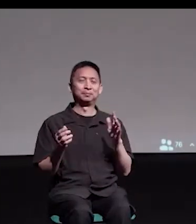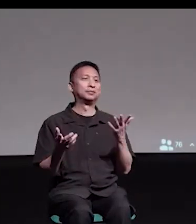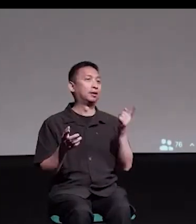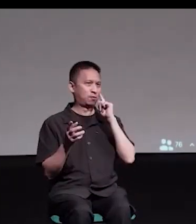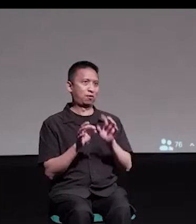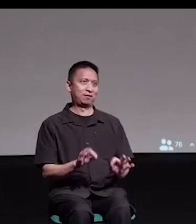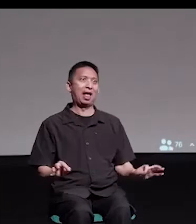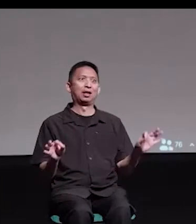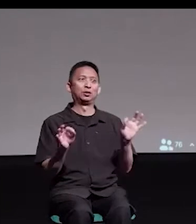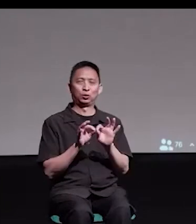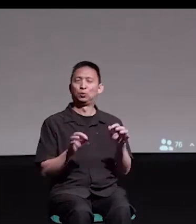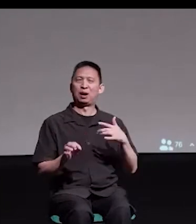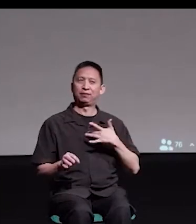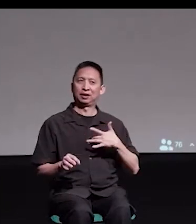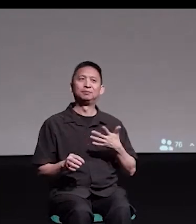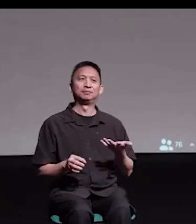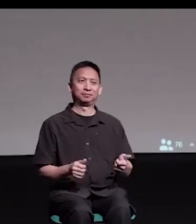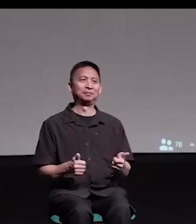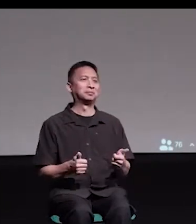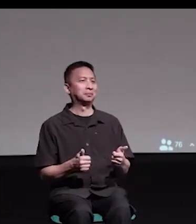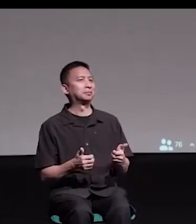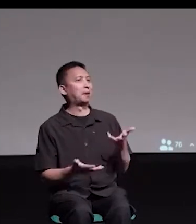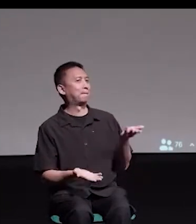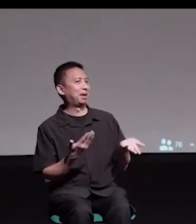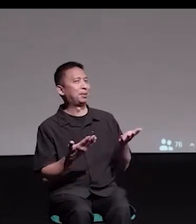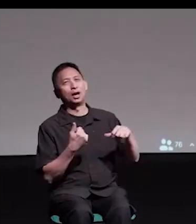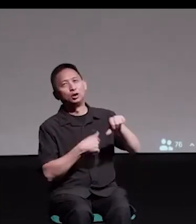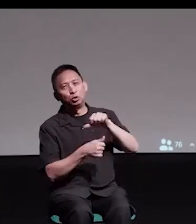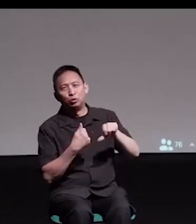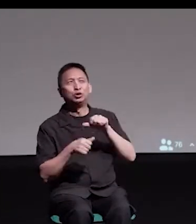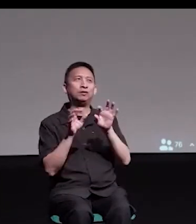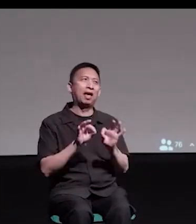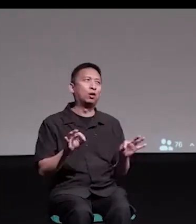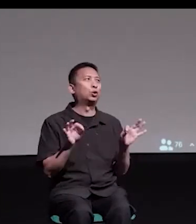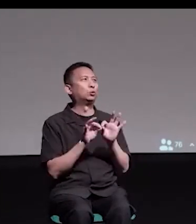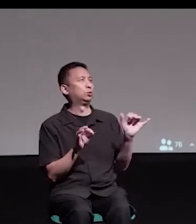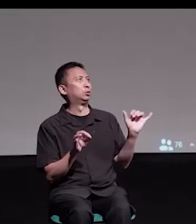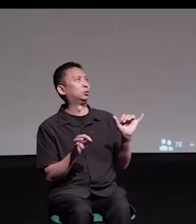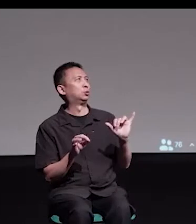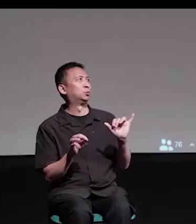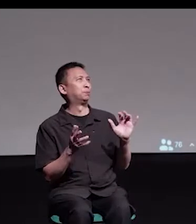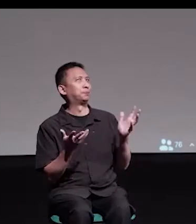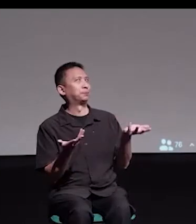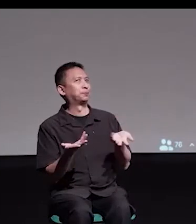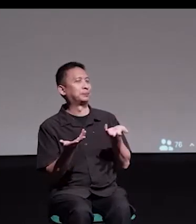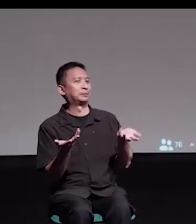there's I don't know, maybe a social value in